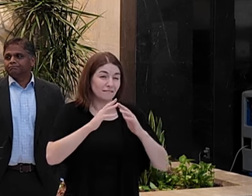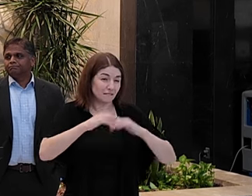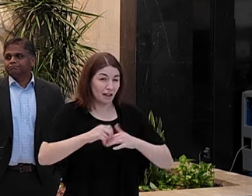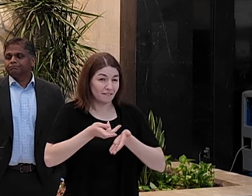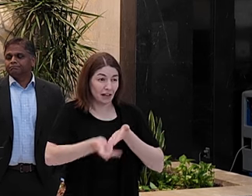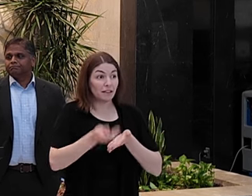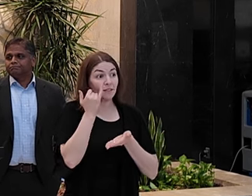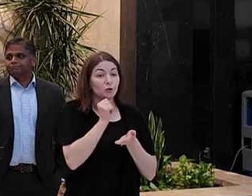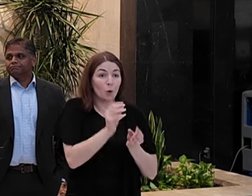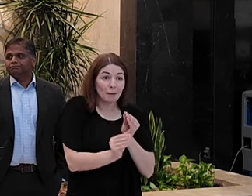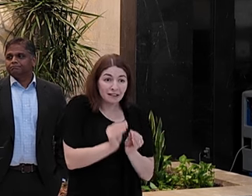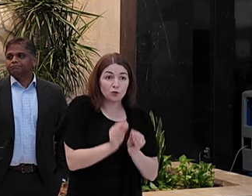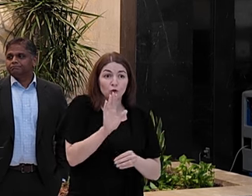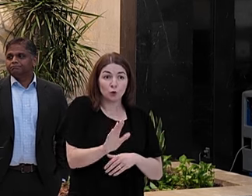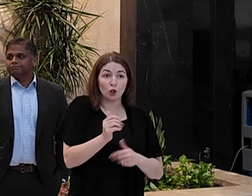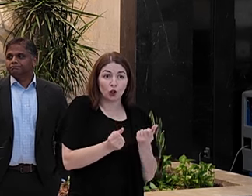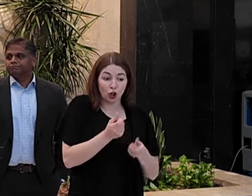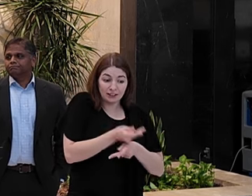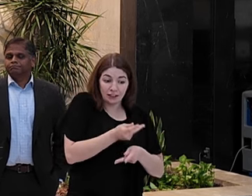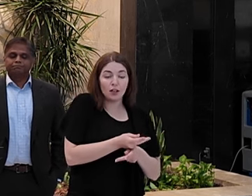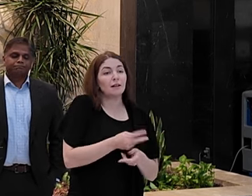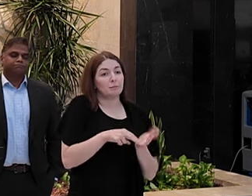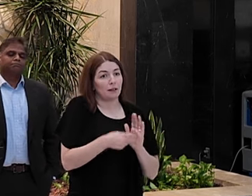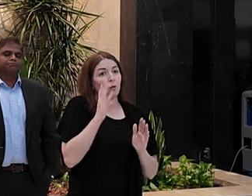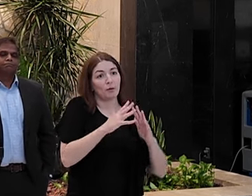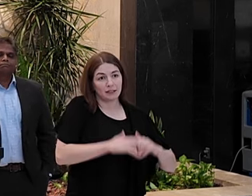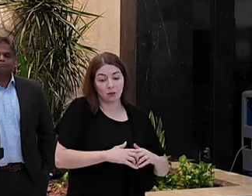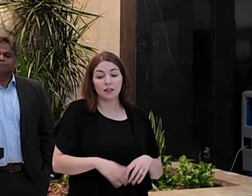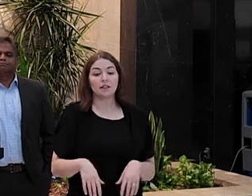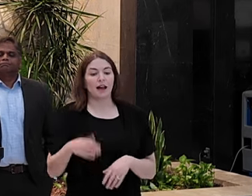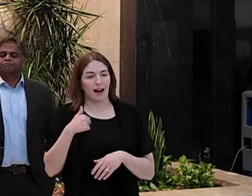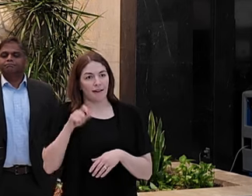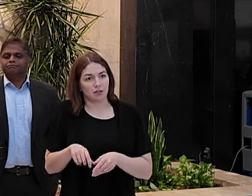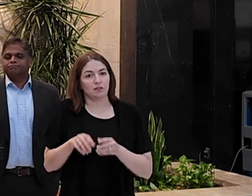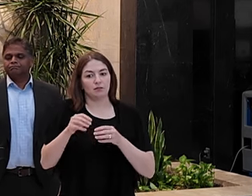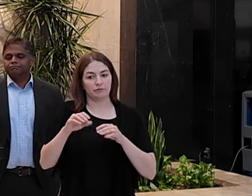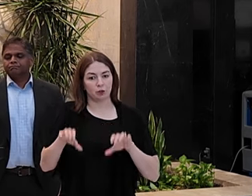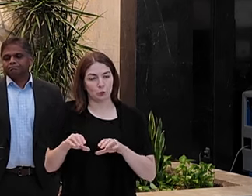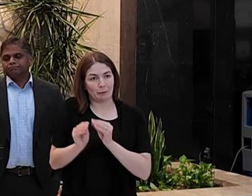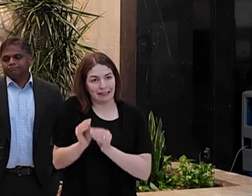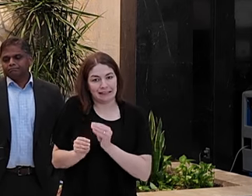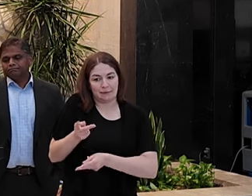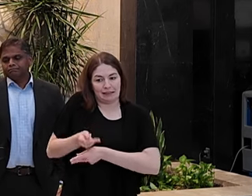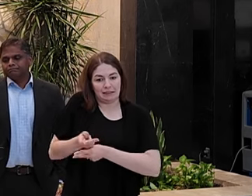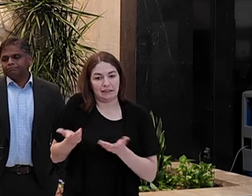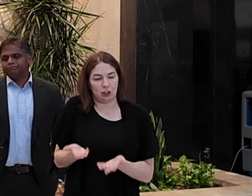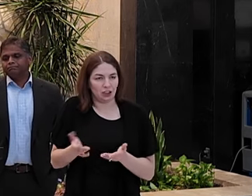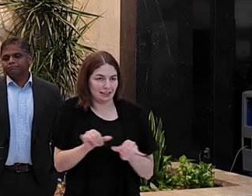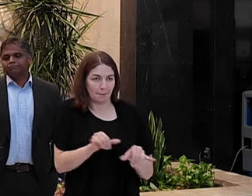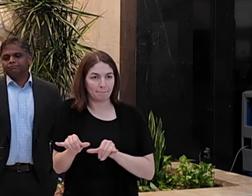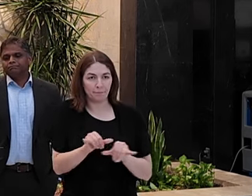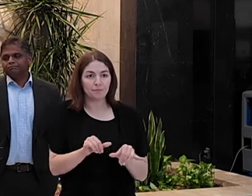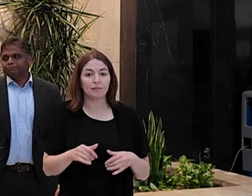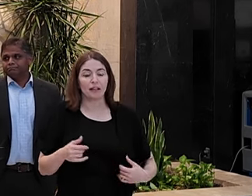down. I have to do maintenance here. If I don't do that maintenance and we defer the maintenance, there's a high likelihood that you could have an incident. And